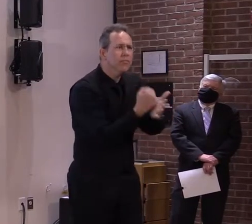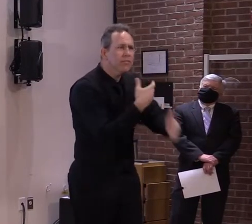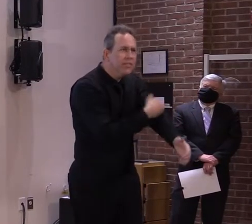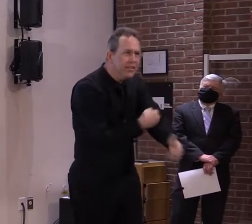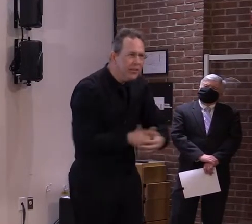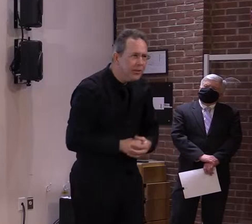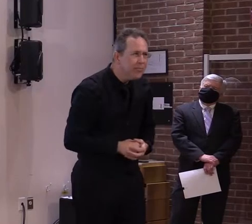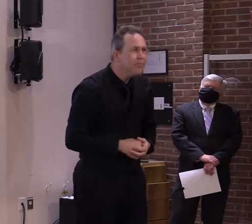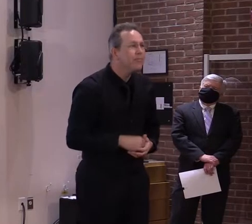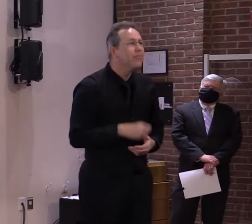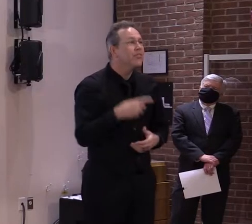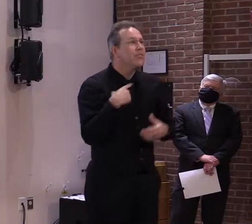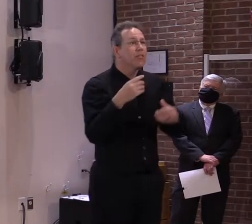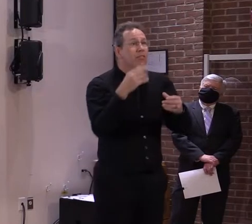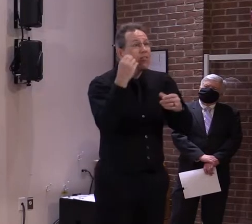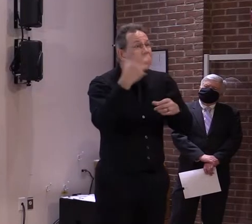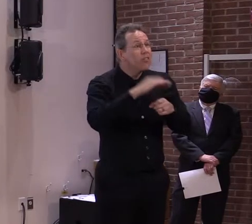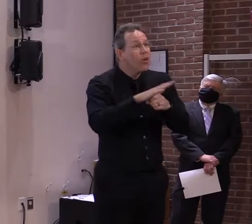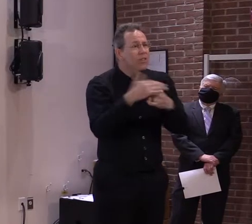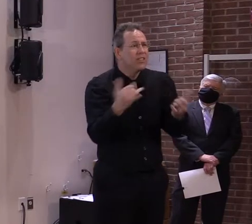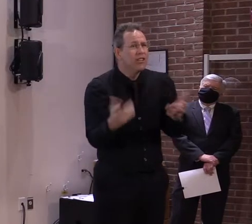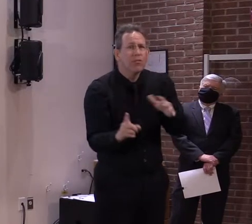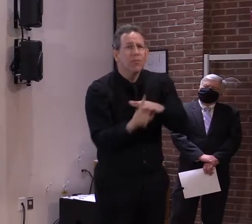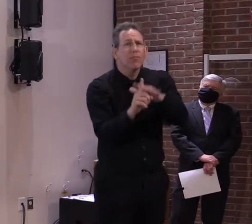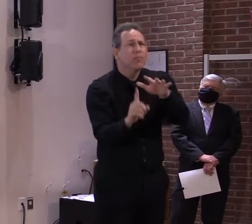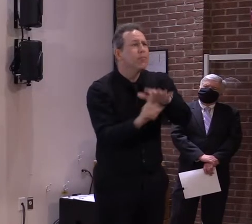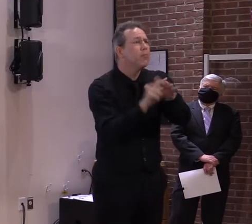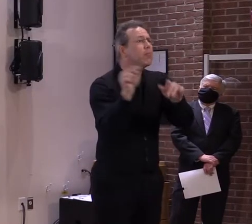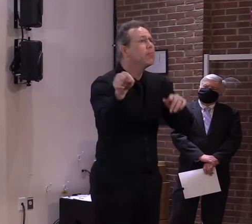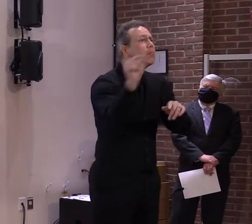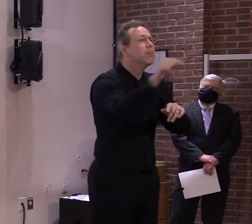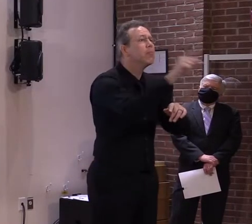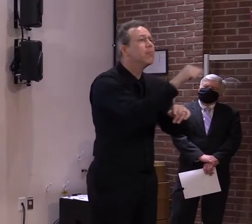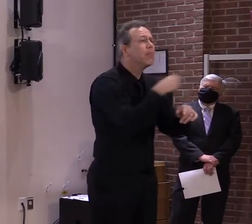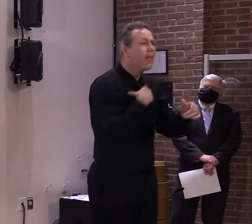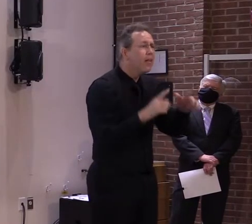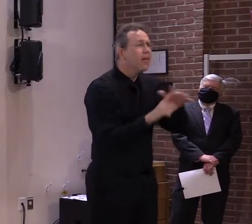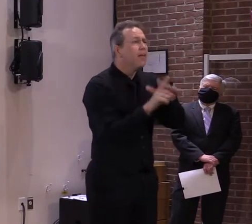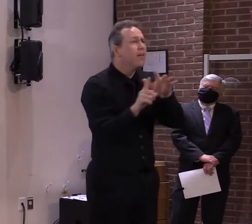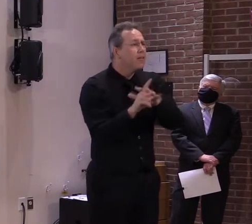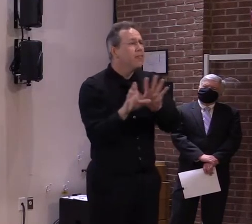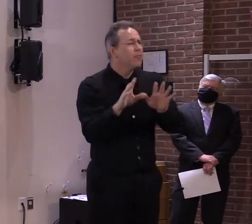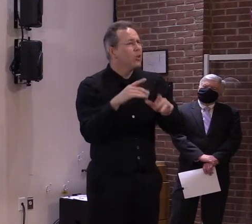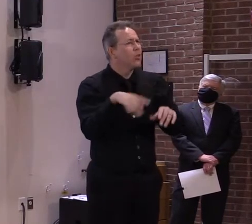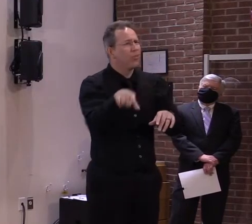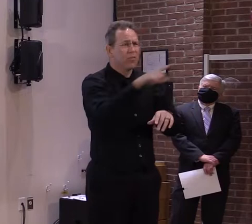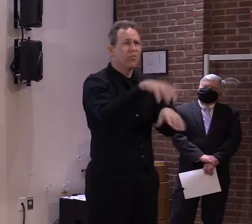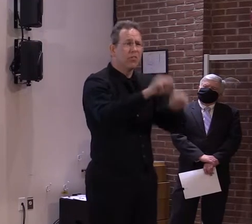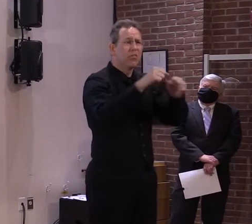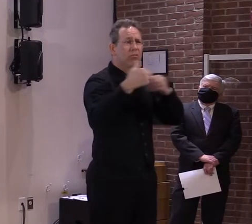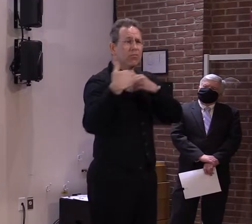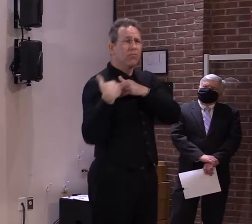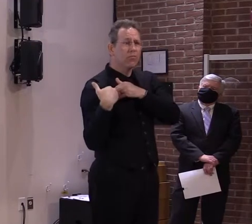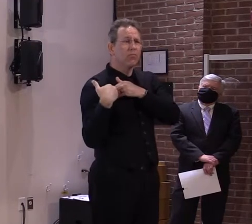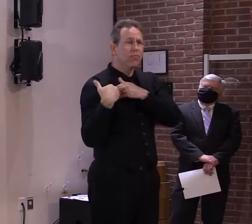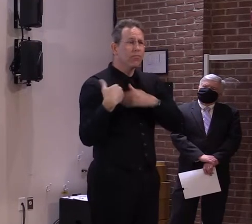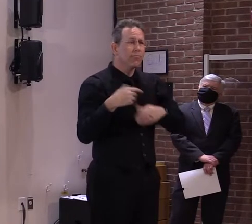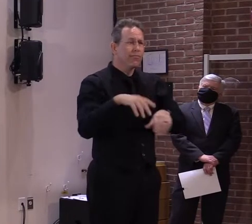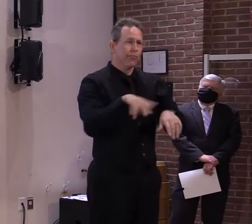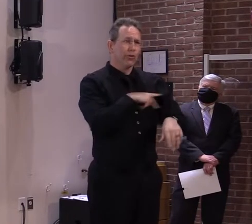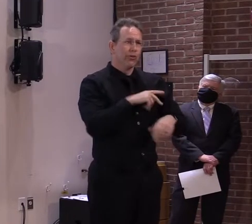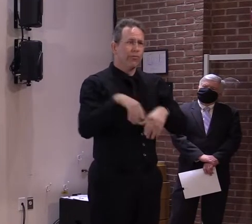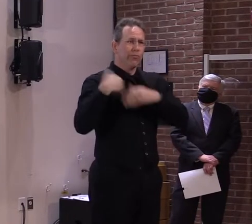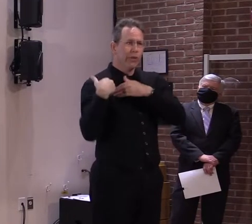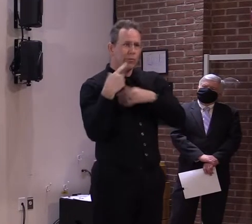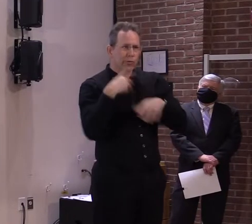getting or spreading the virus. So personal responsibility is especially important right now.